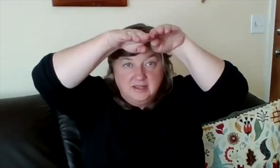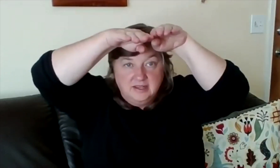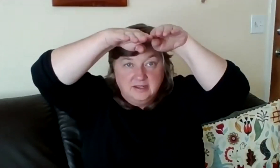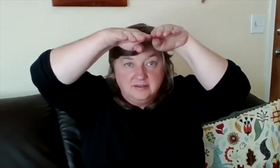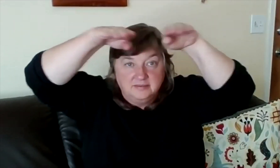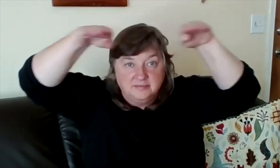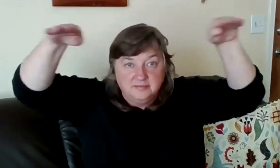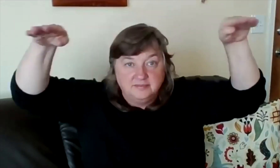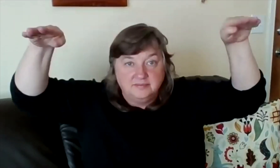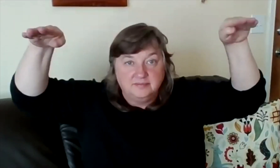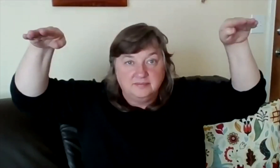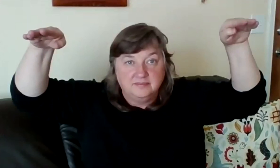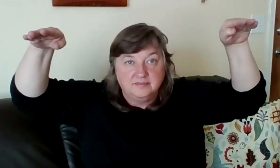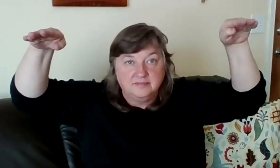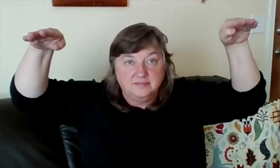ceiling,